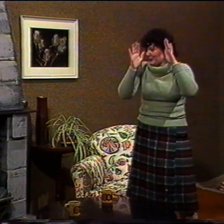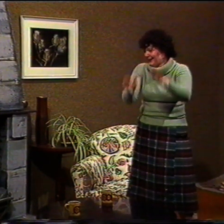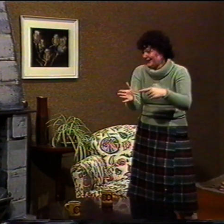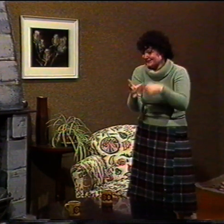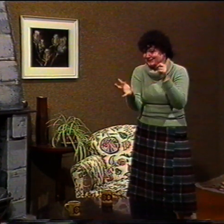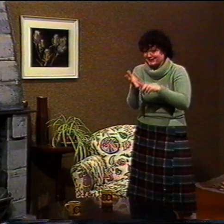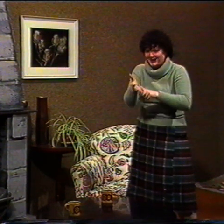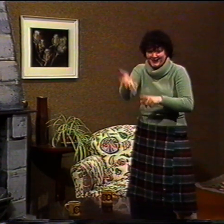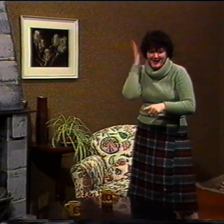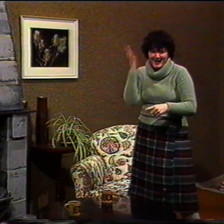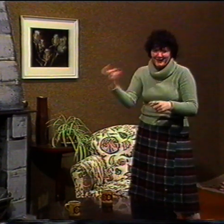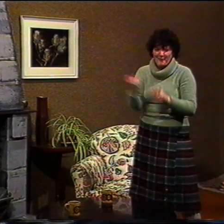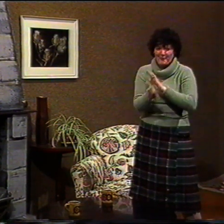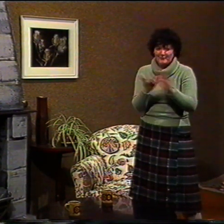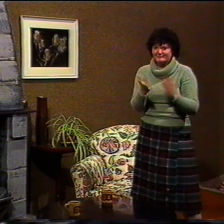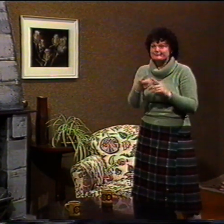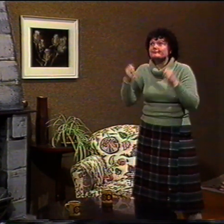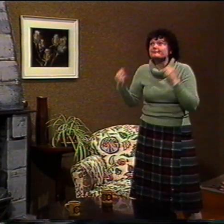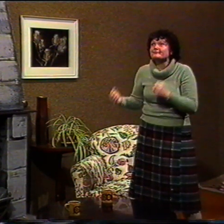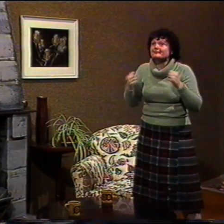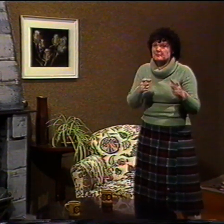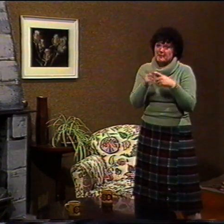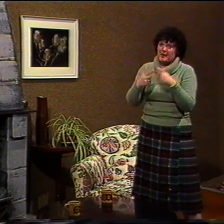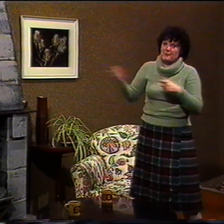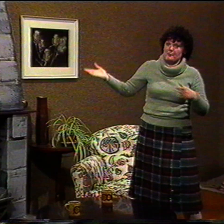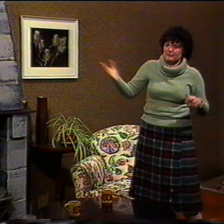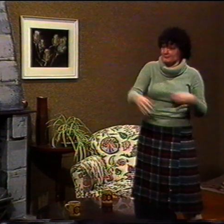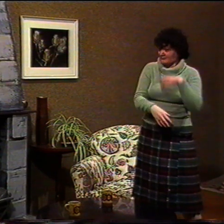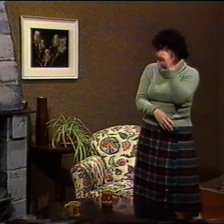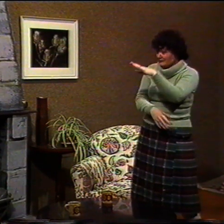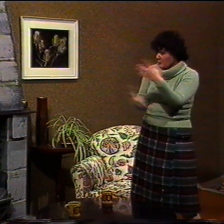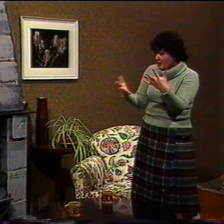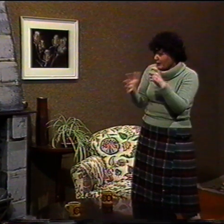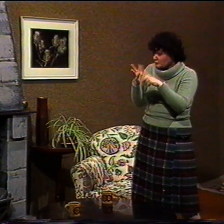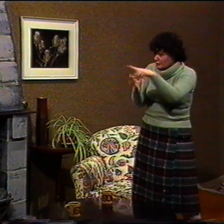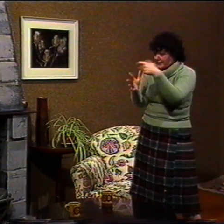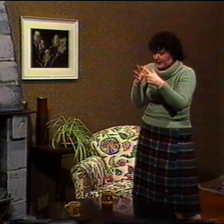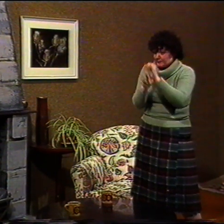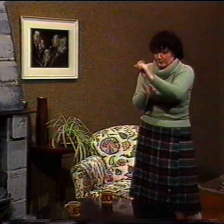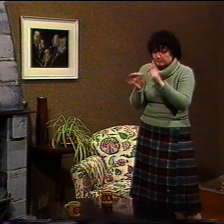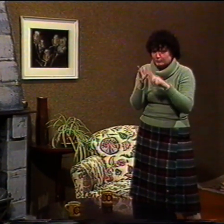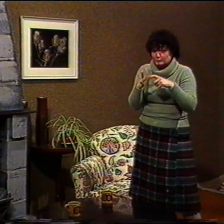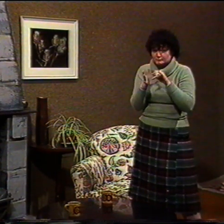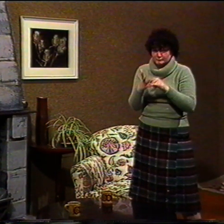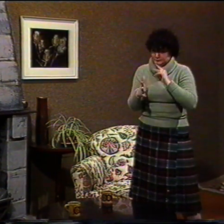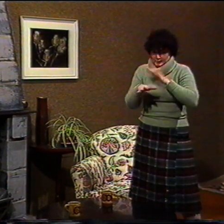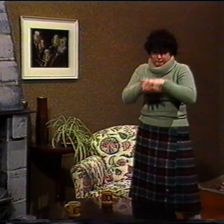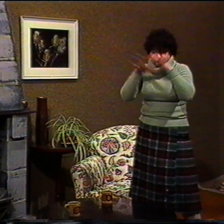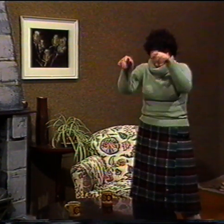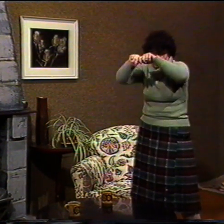I thought, "Wait till Clark comes home." Back he marched into the house. I said, "Where do you keep your books?" He said,